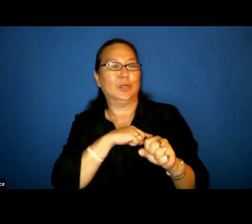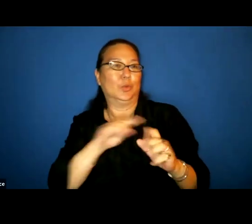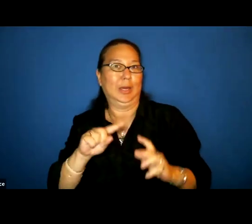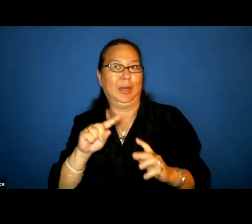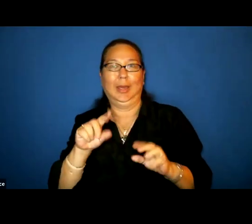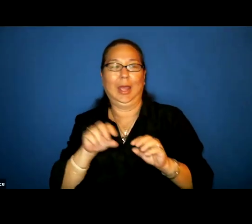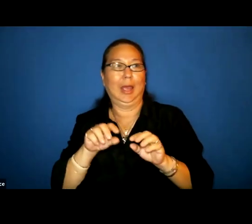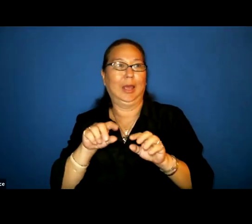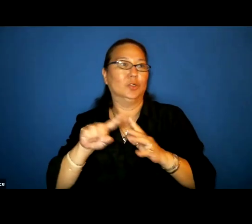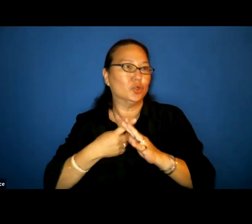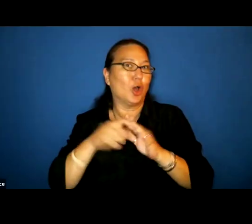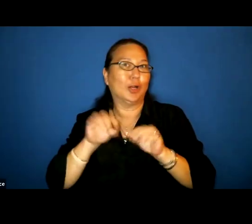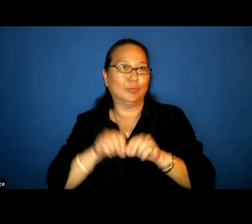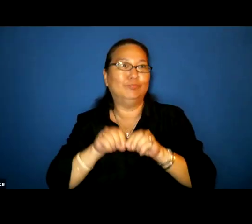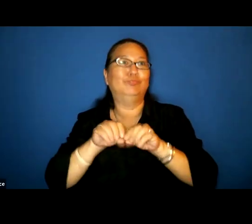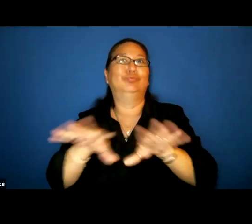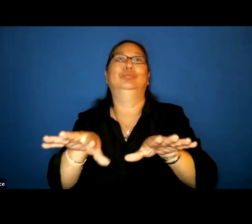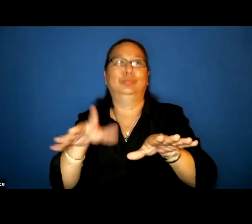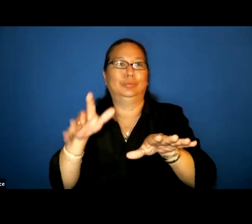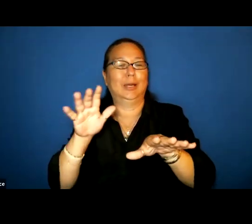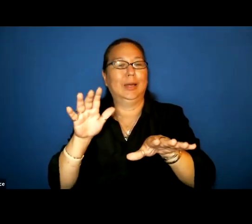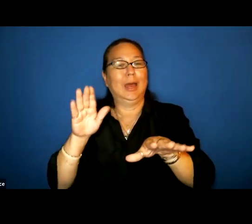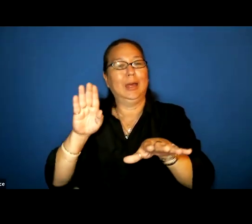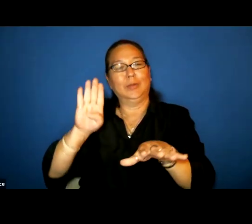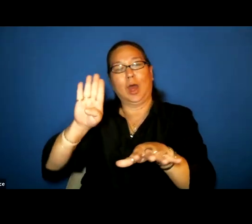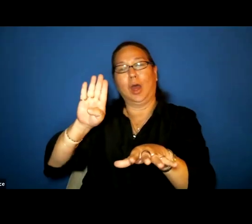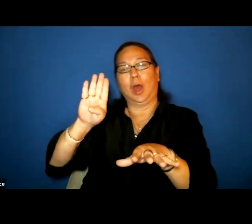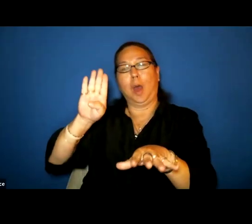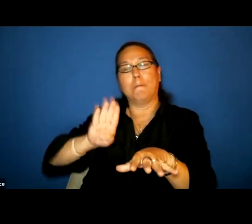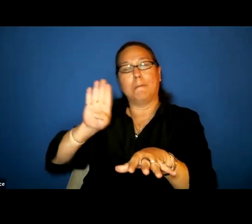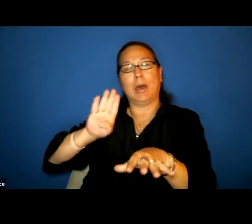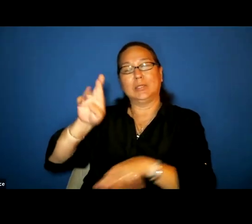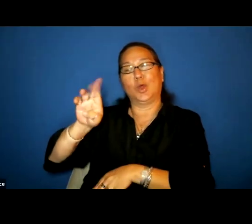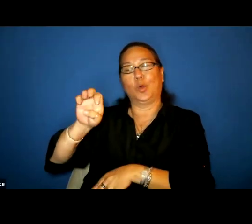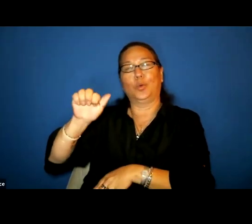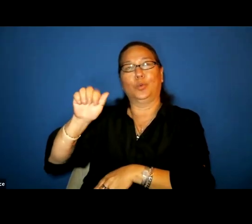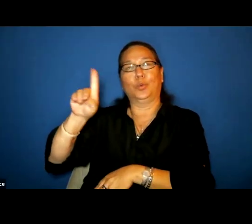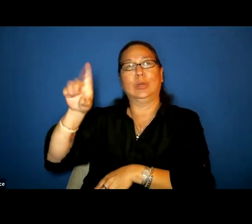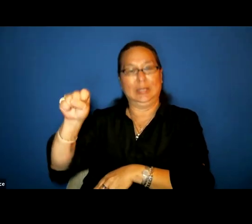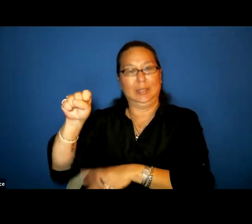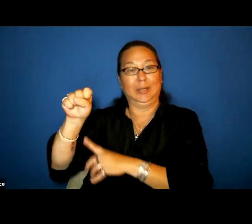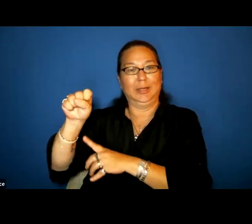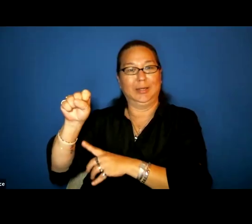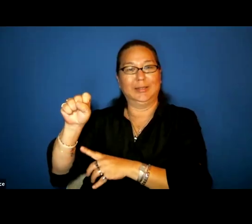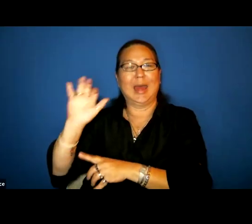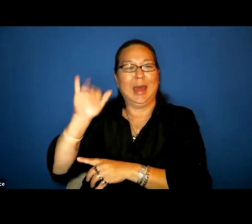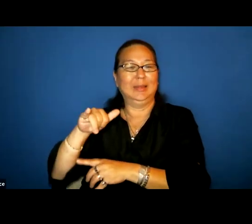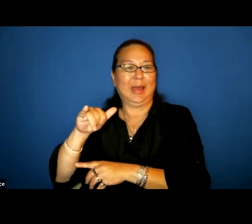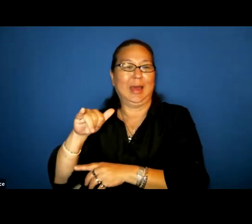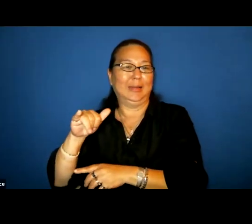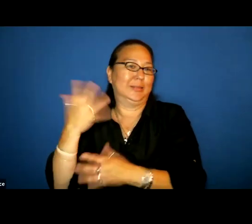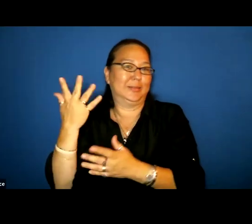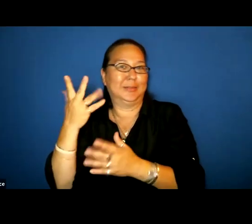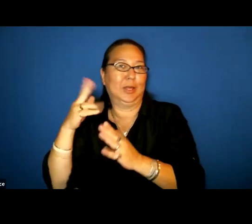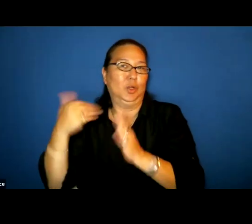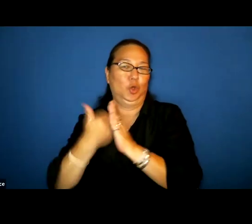campaign, Boston Reads, building on the idea that this is a village effort. Where's your pin, Super? Usually she has